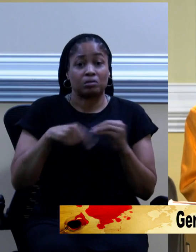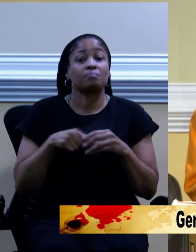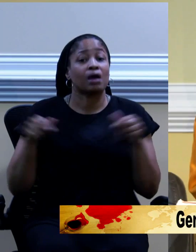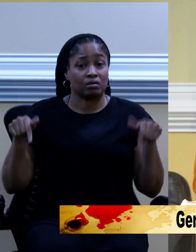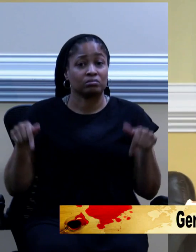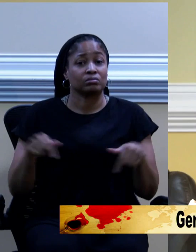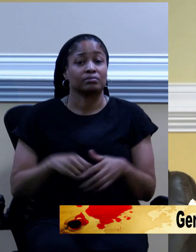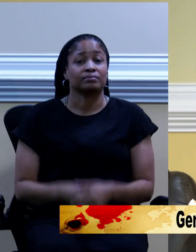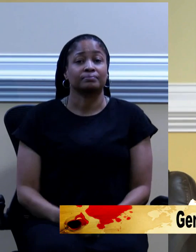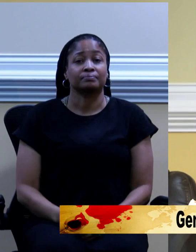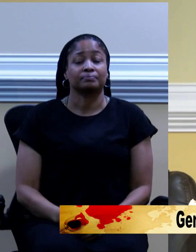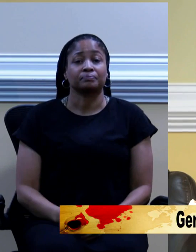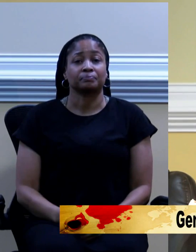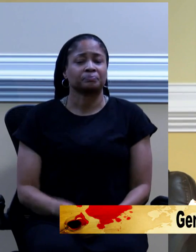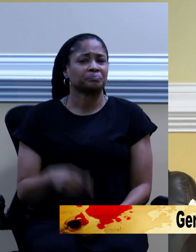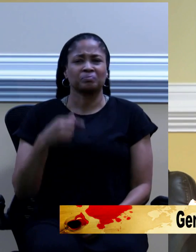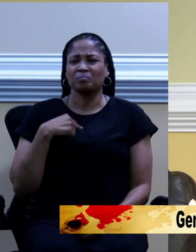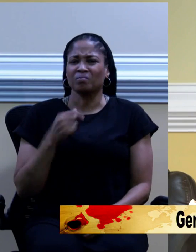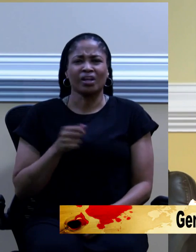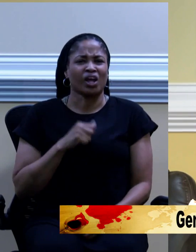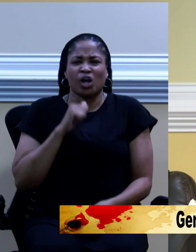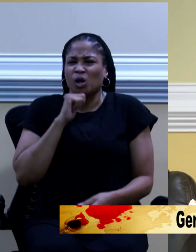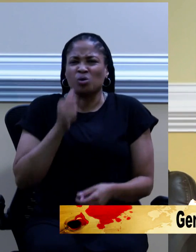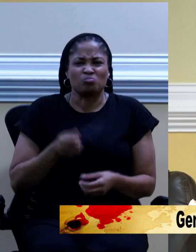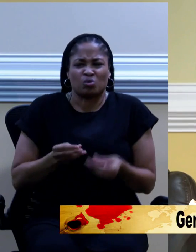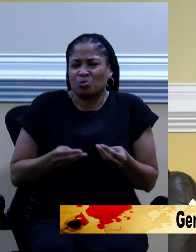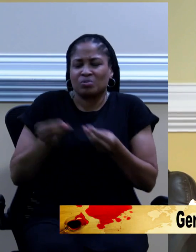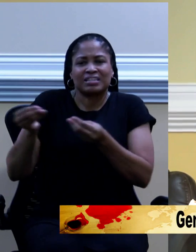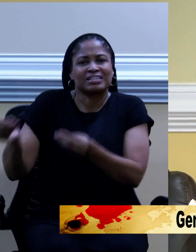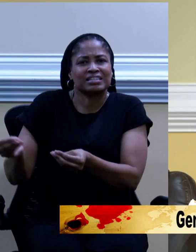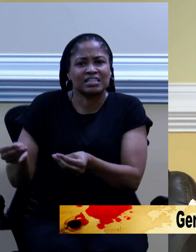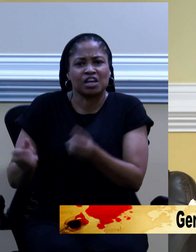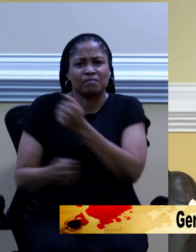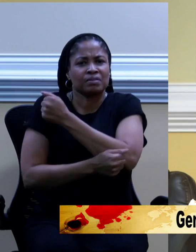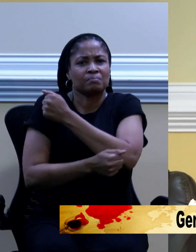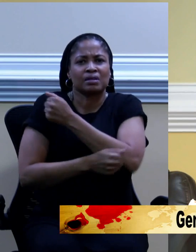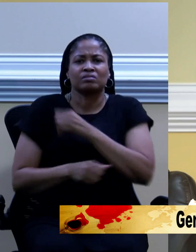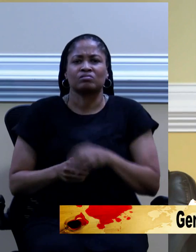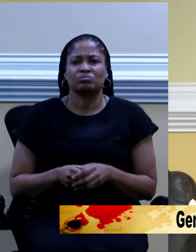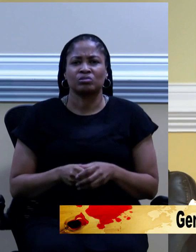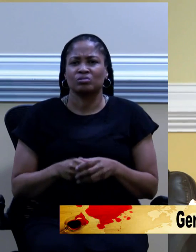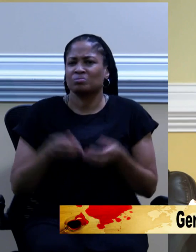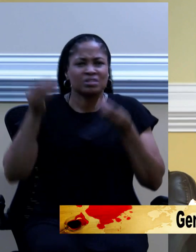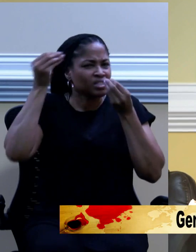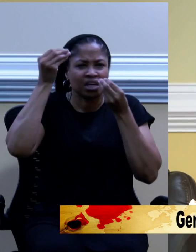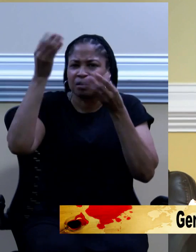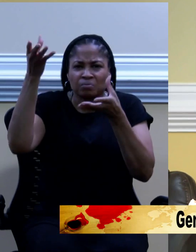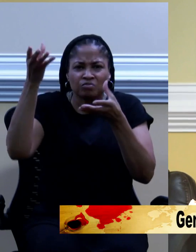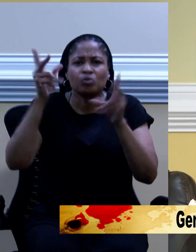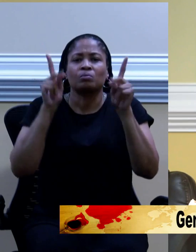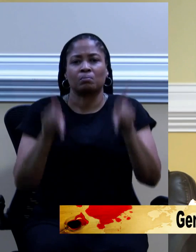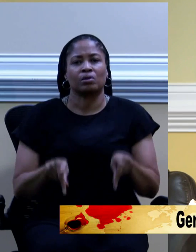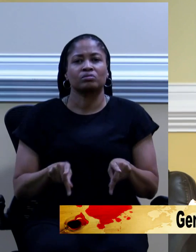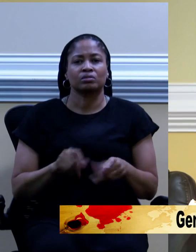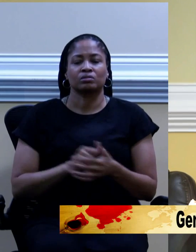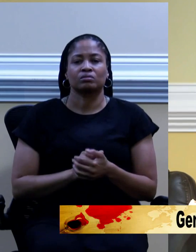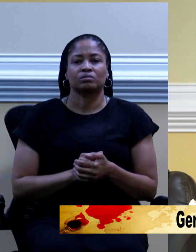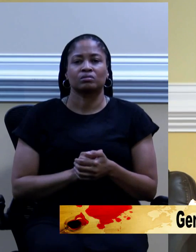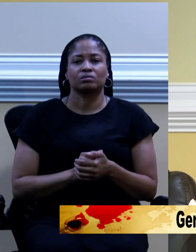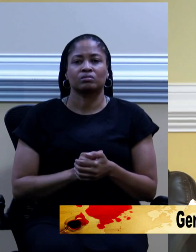Passover to an uninformed person. Because you need to know what you're getting into. Yes, sir.